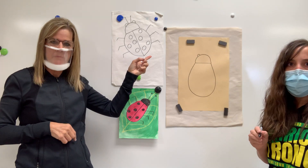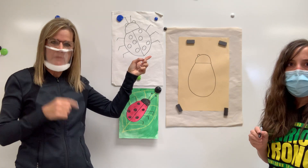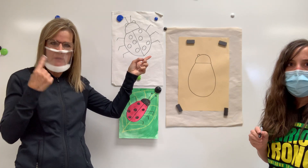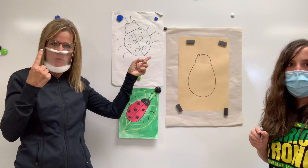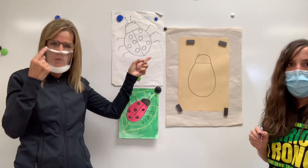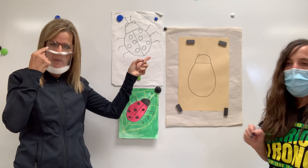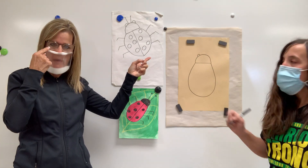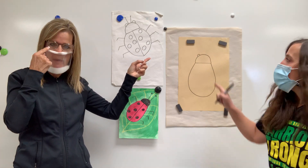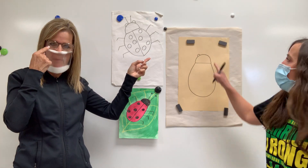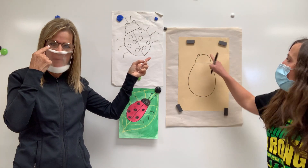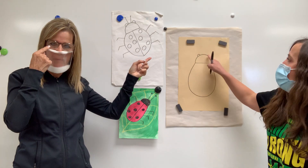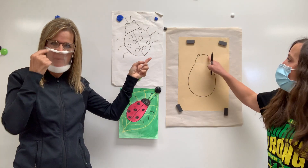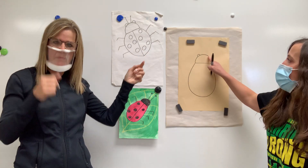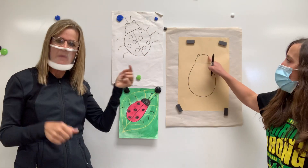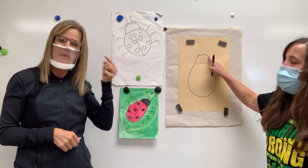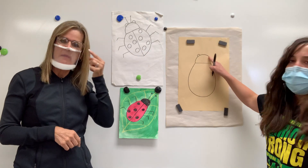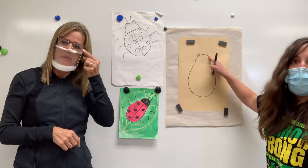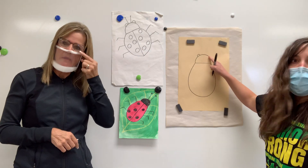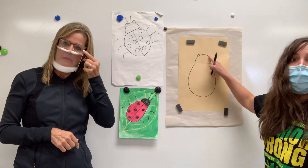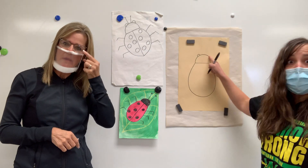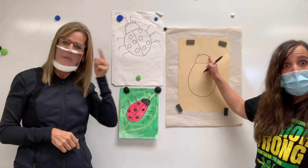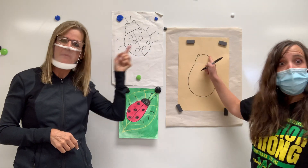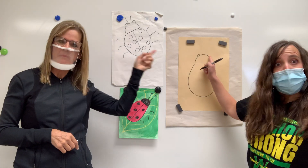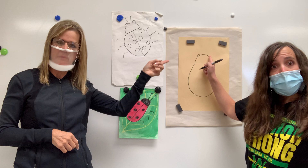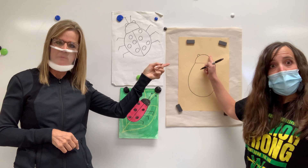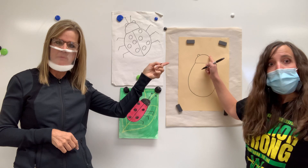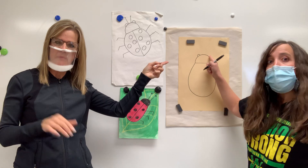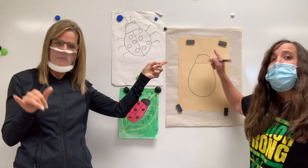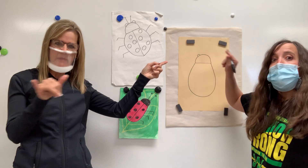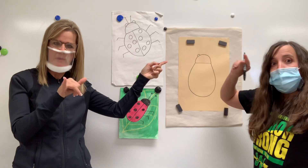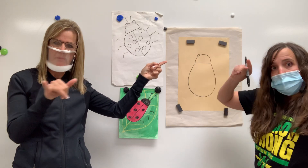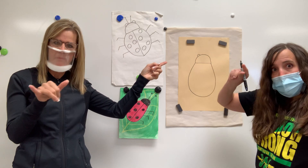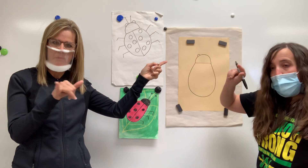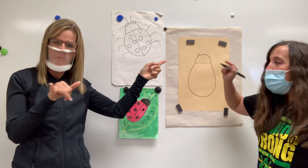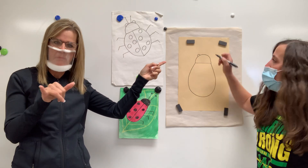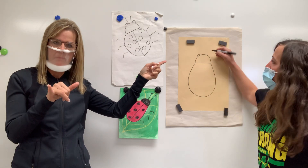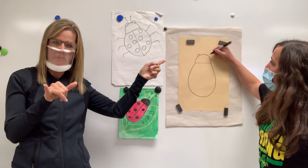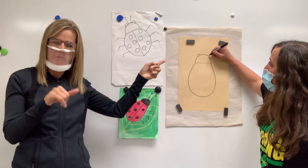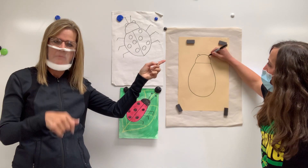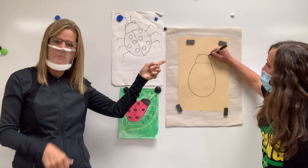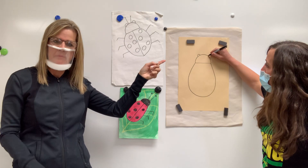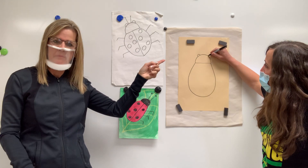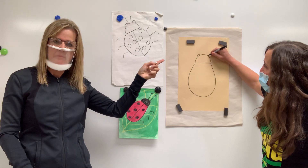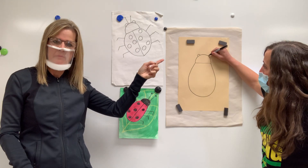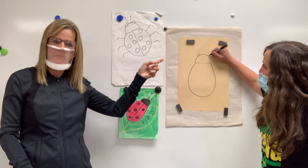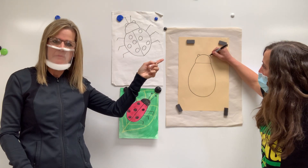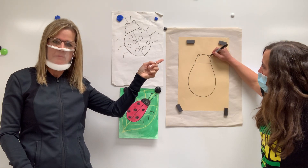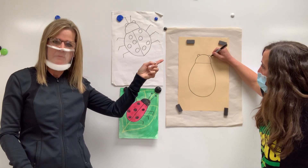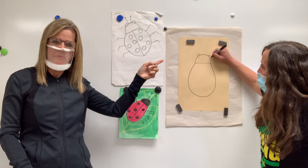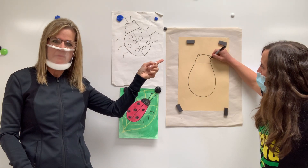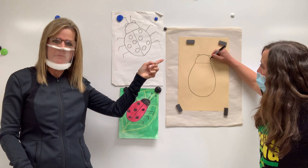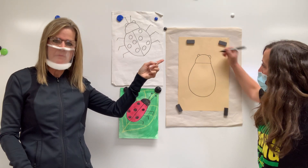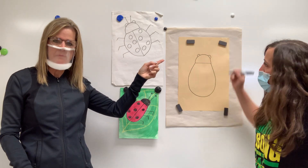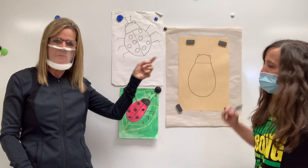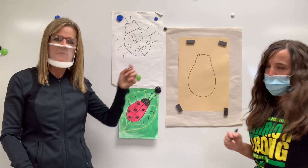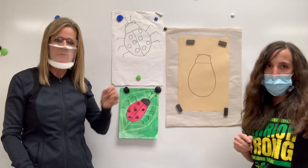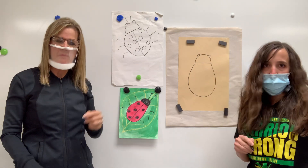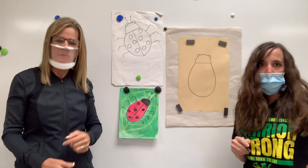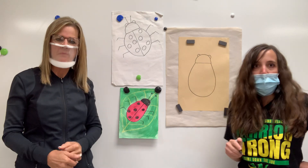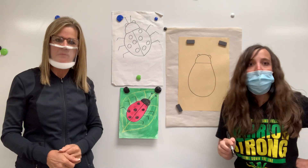eyeball. On the other side, same thing. Small little curve line for that small little